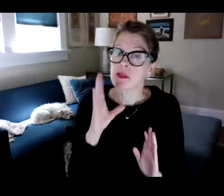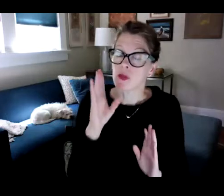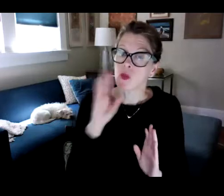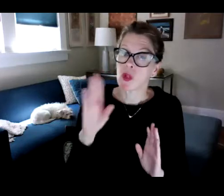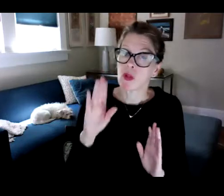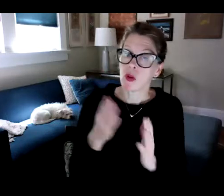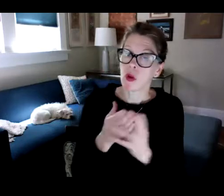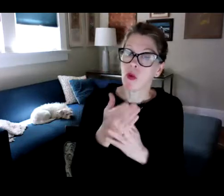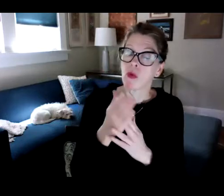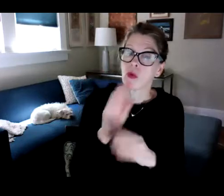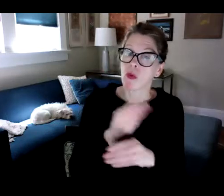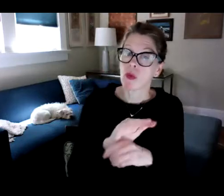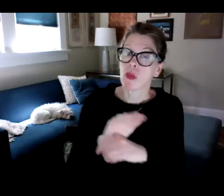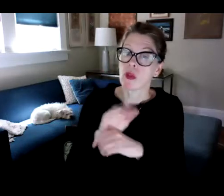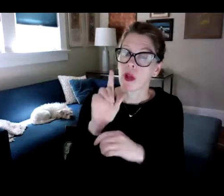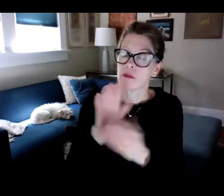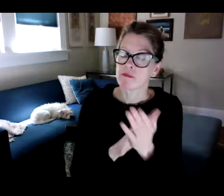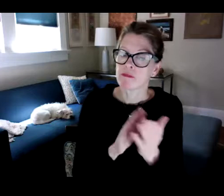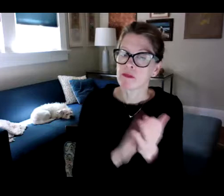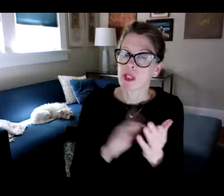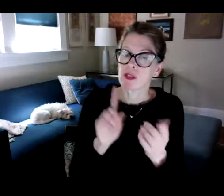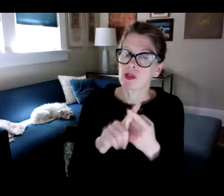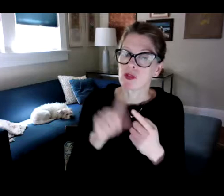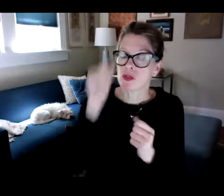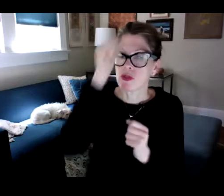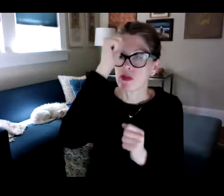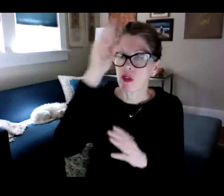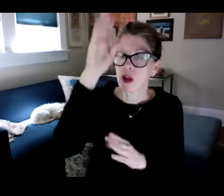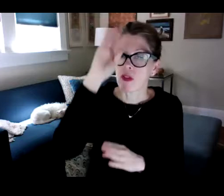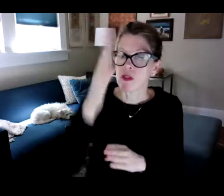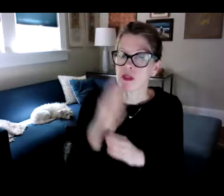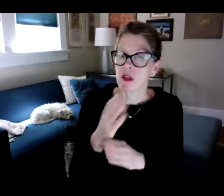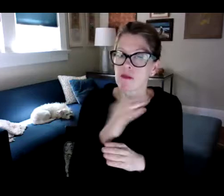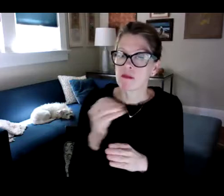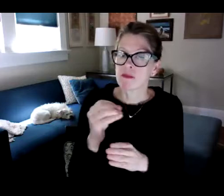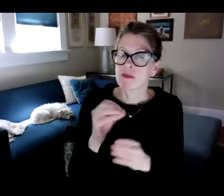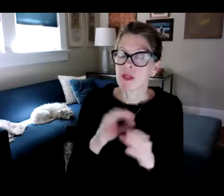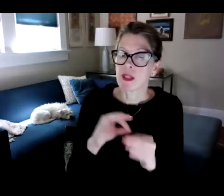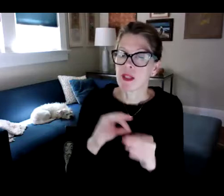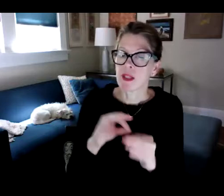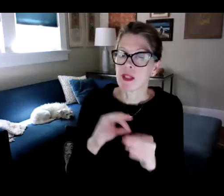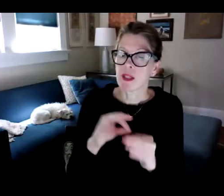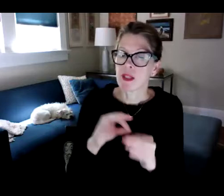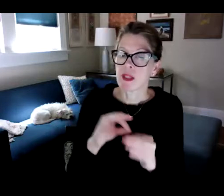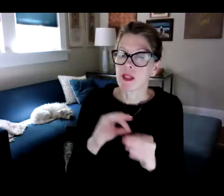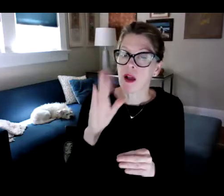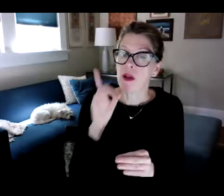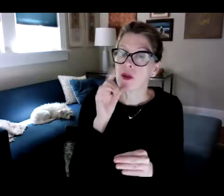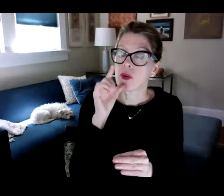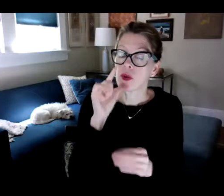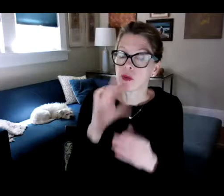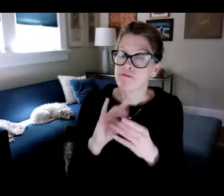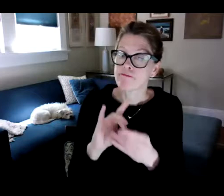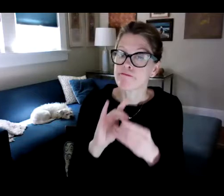night. Praise Father, Son, and Spirit God, who dwells in